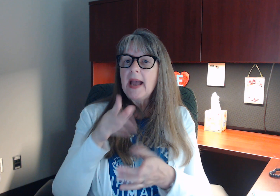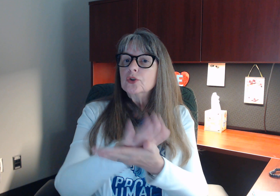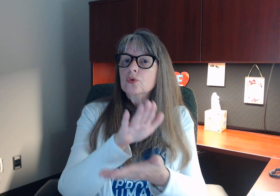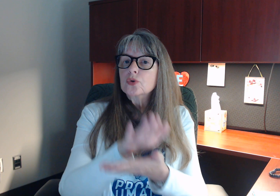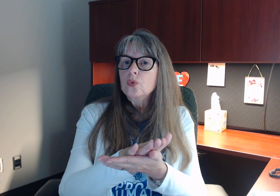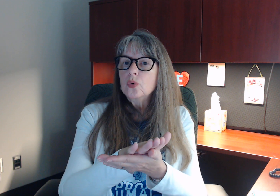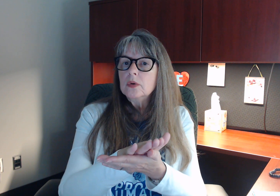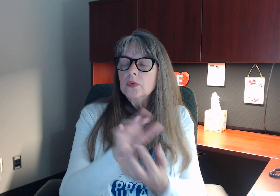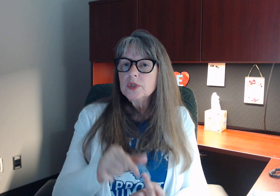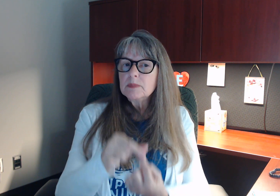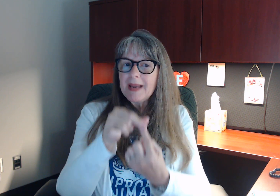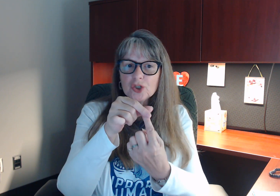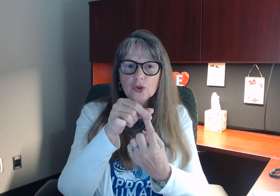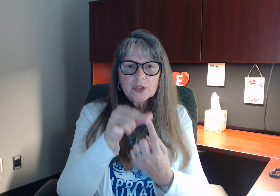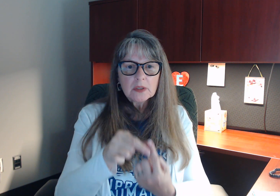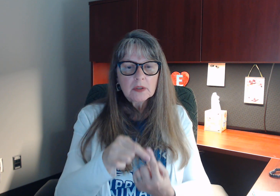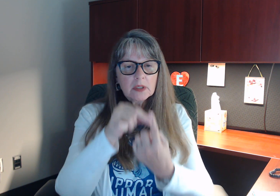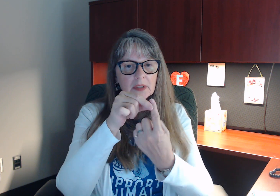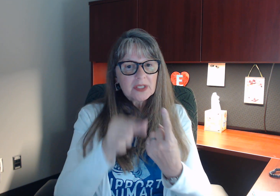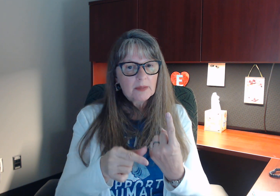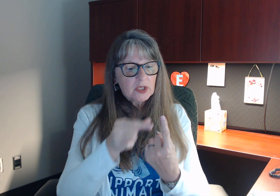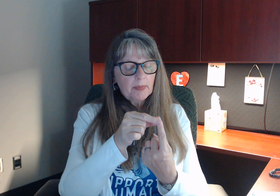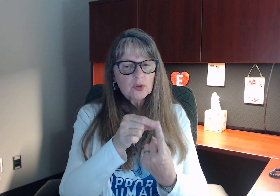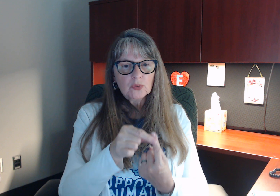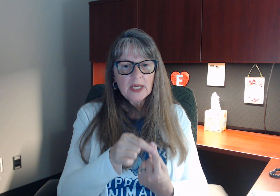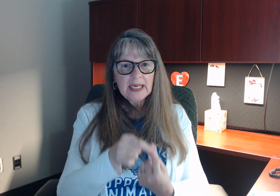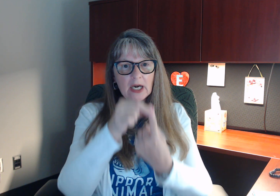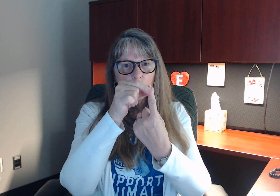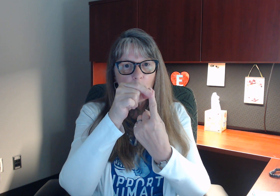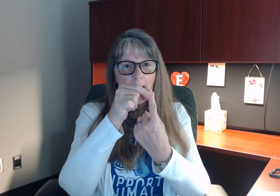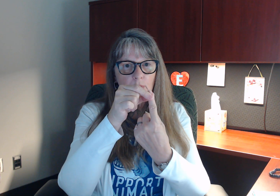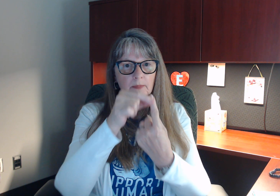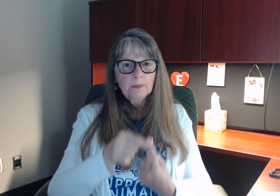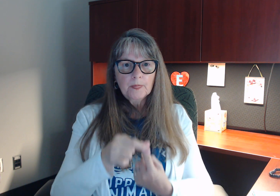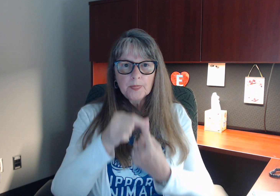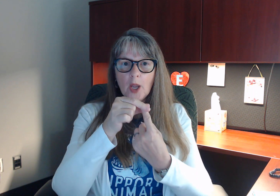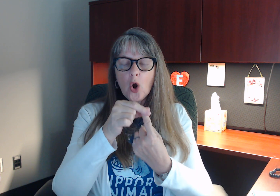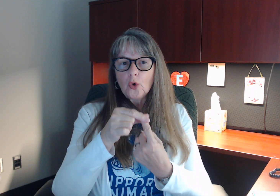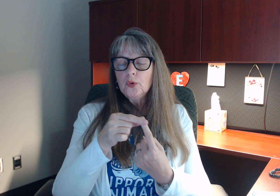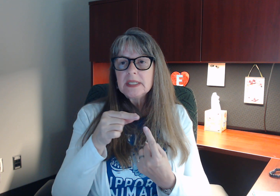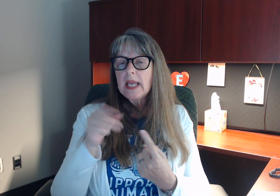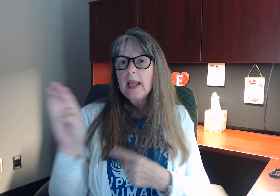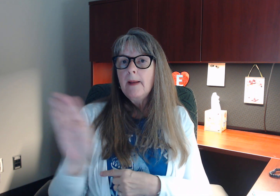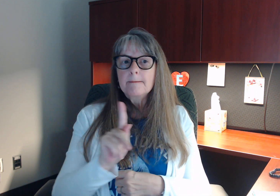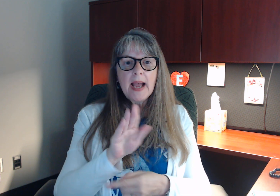to school specials. This is something special. You're taking it out of the crowd. Or you could say back